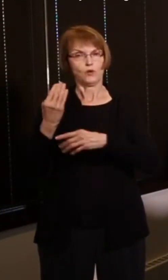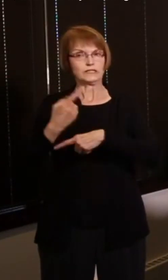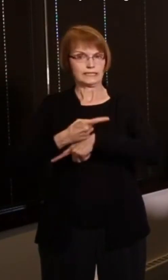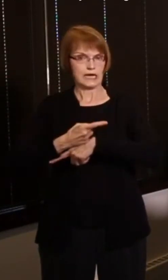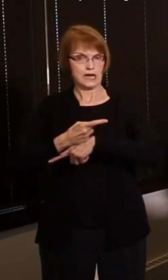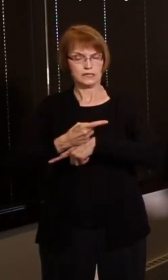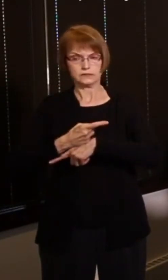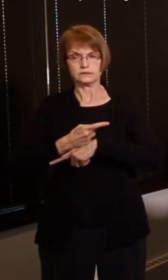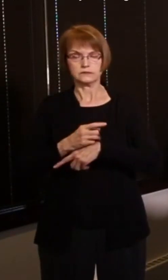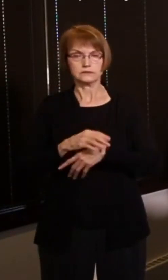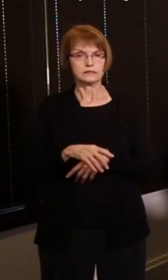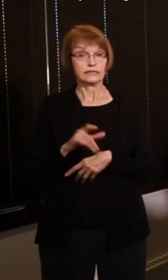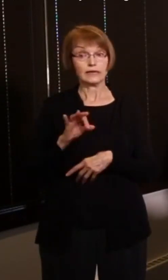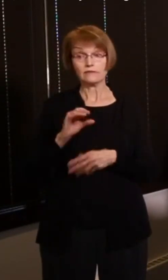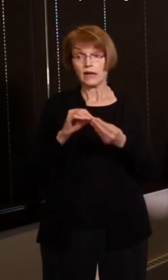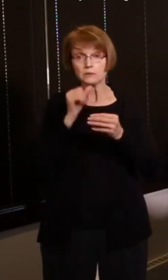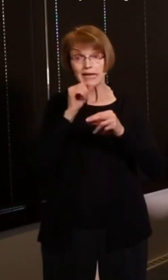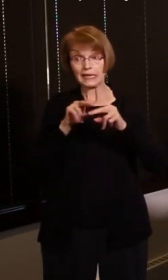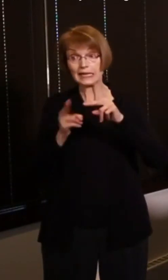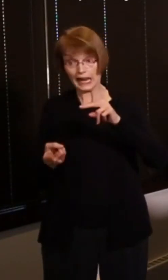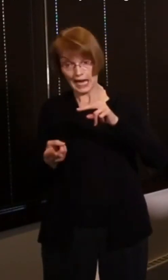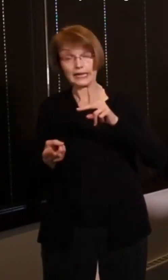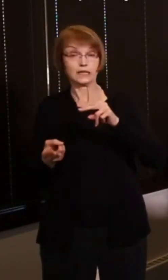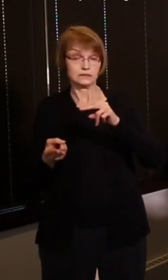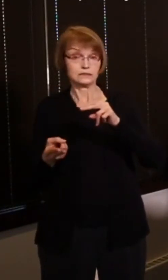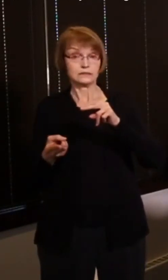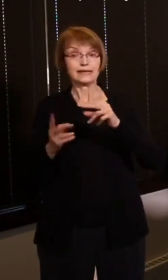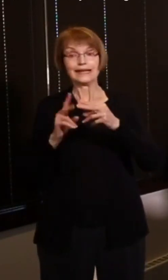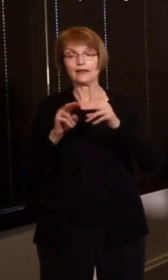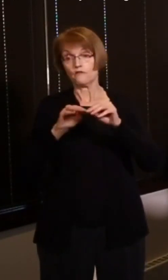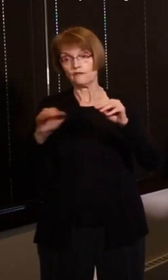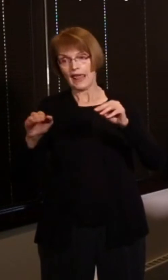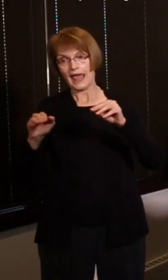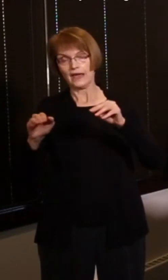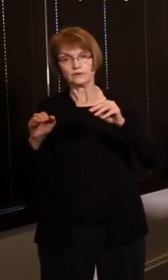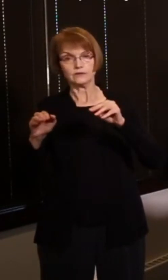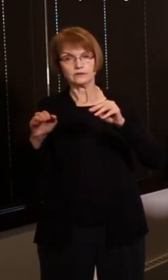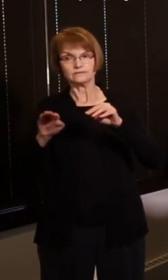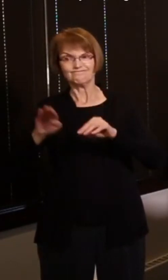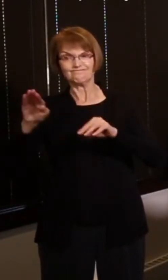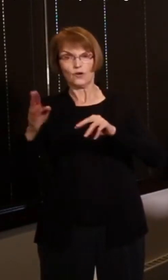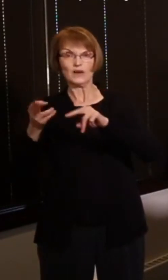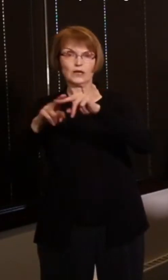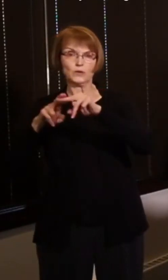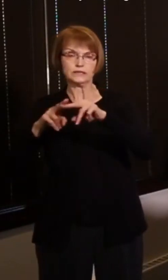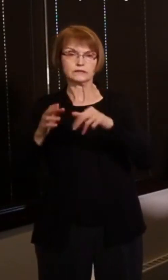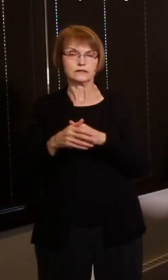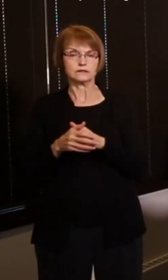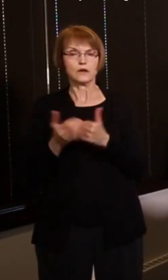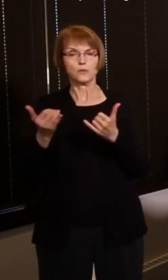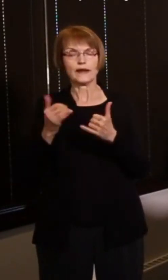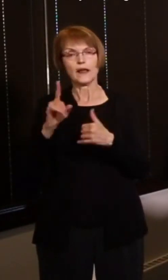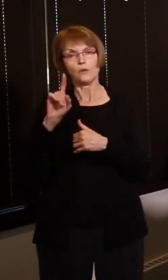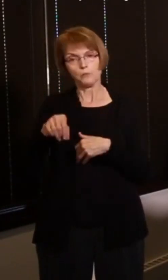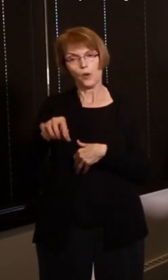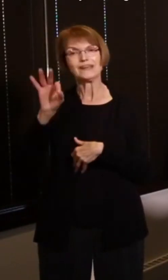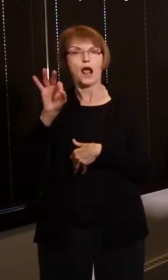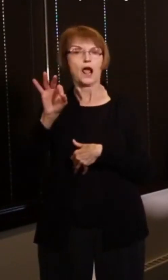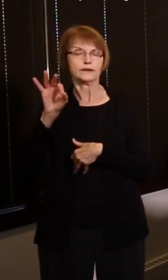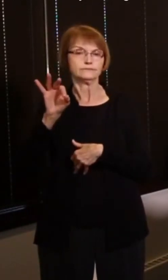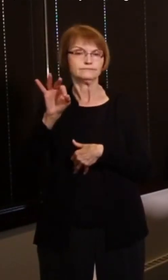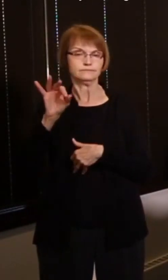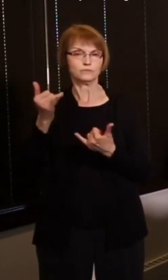So anytime you're not declining, you're going to be either sitting flat or increasing, and so we're sitting at 1.9 right